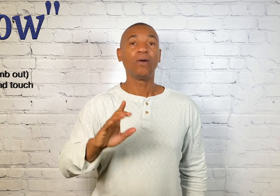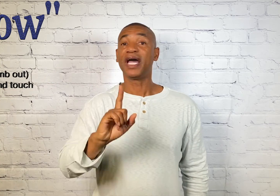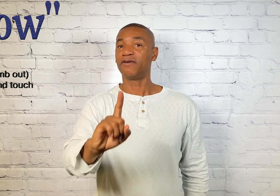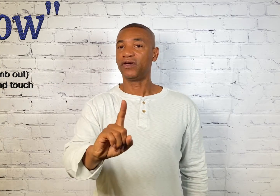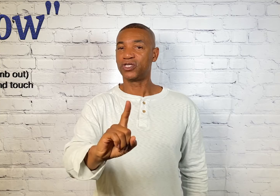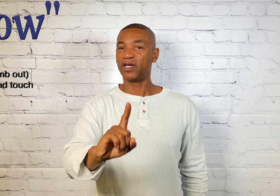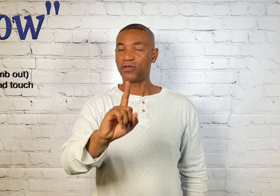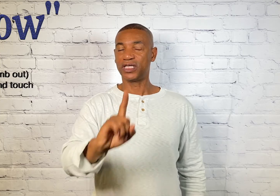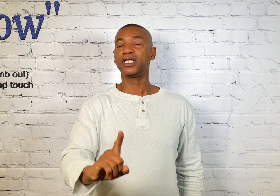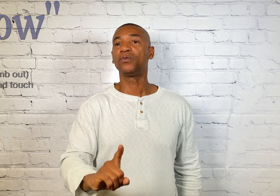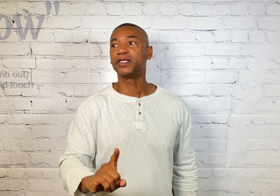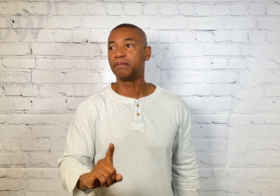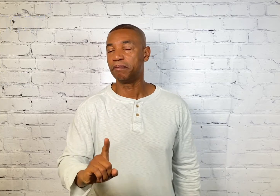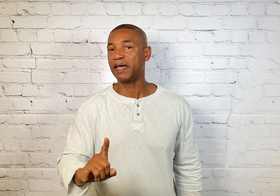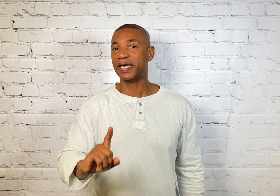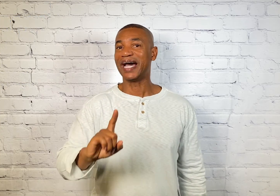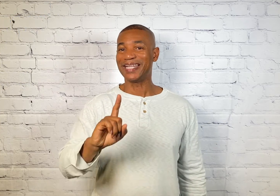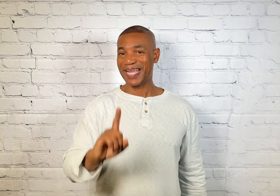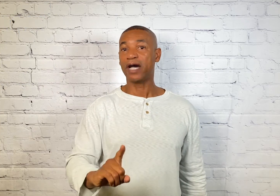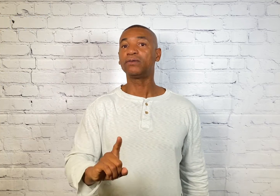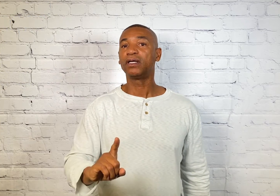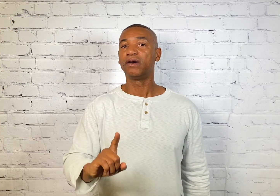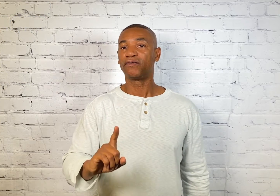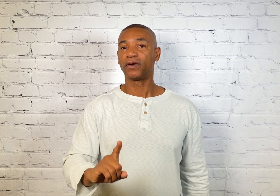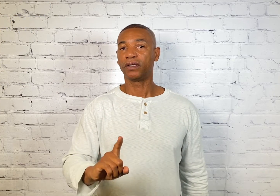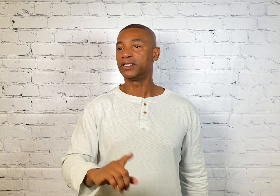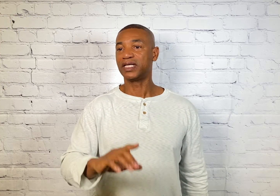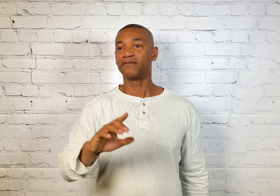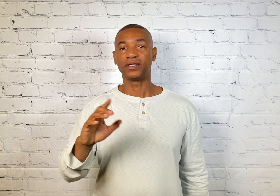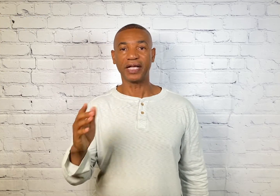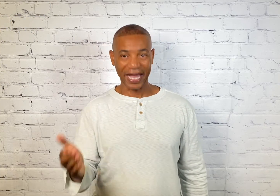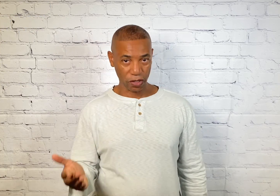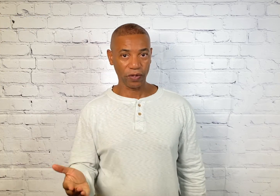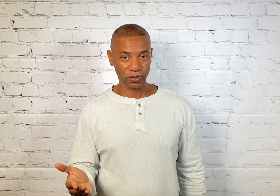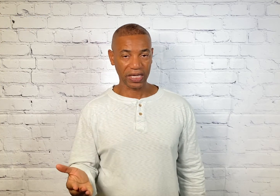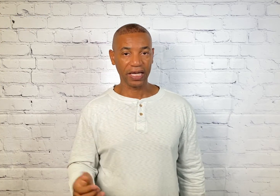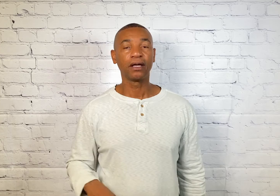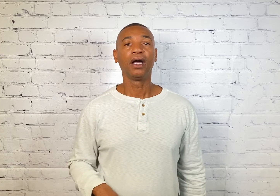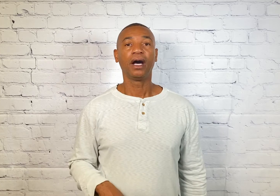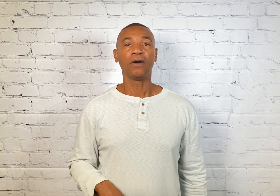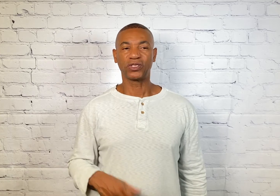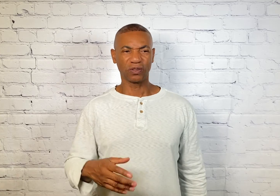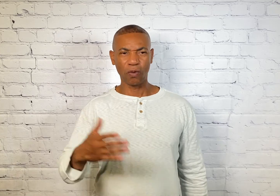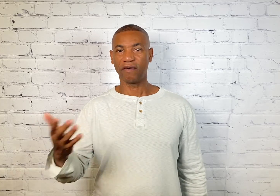Now, if you're dealing with maybe a noun for instead of I know what you're saying, which is more of a